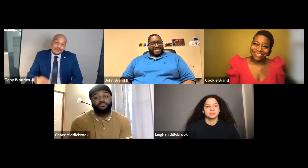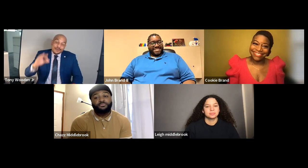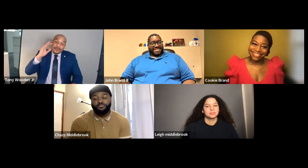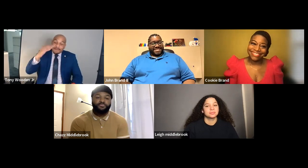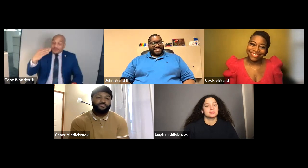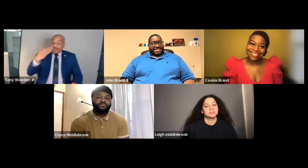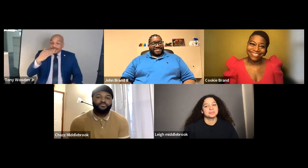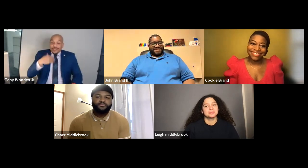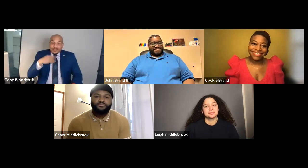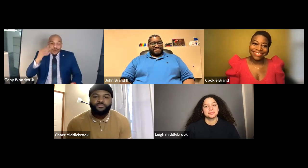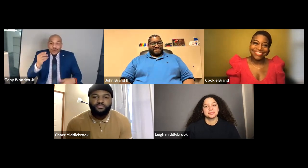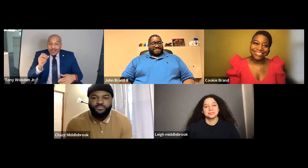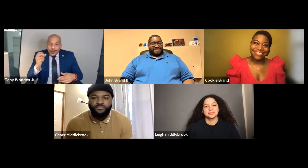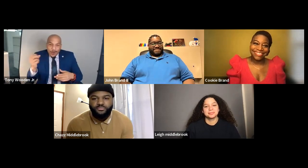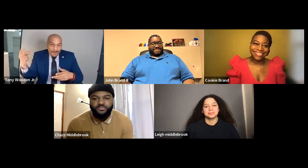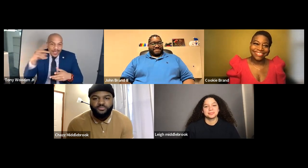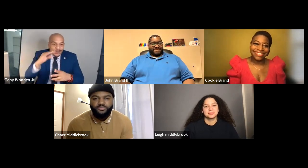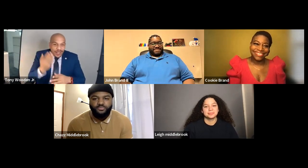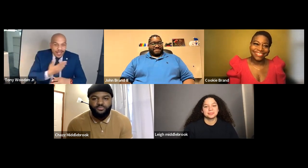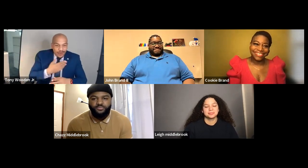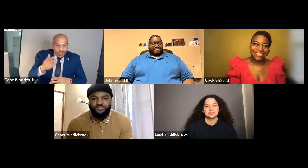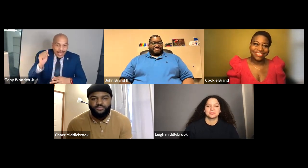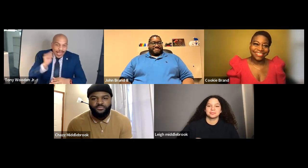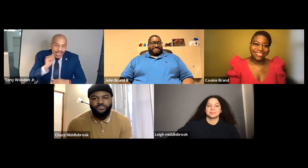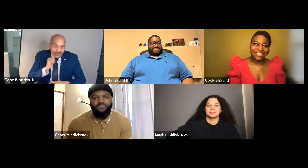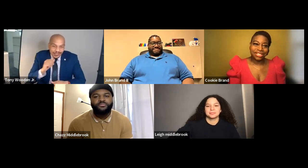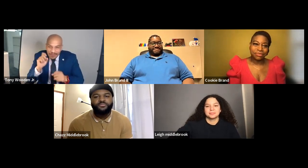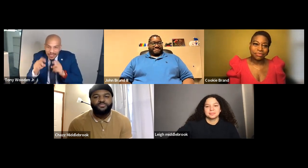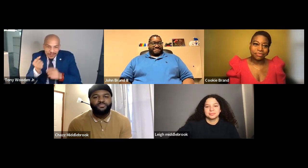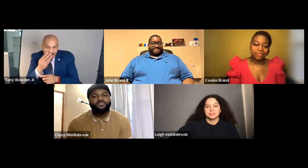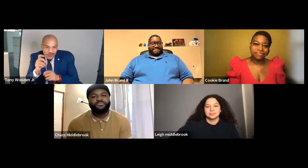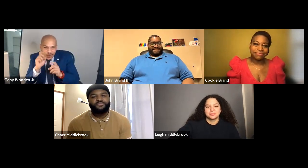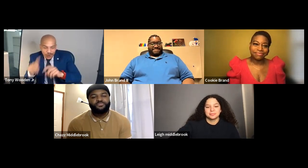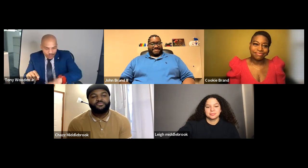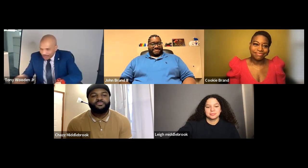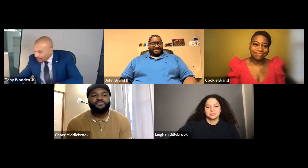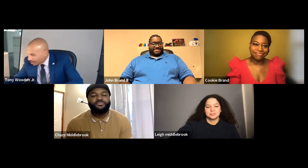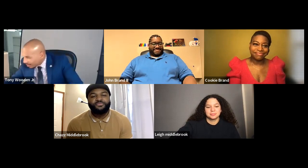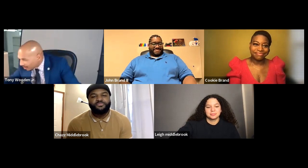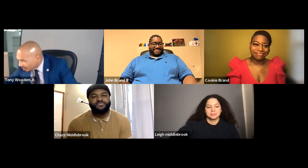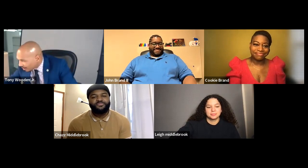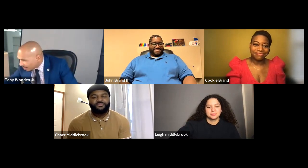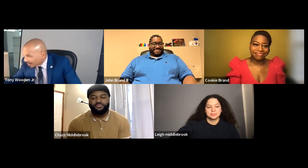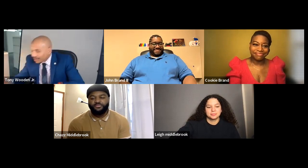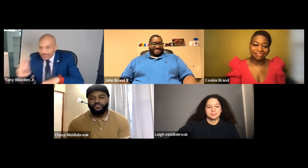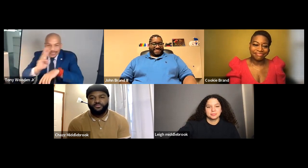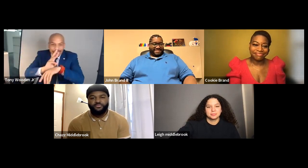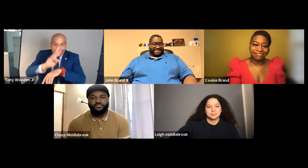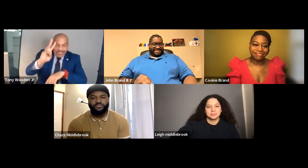family. All right, Tony's saying, okay, I want to go back to our aunts. Just for a few questions. Let me do a time